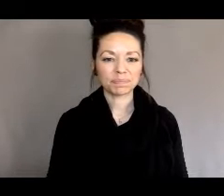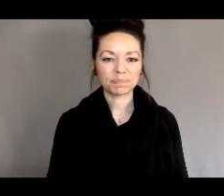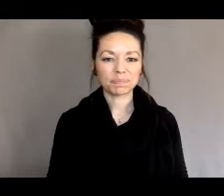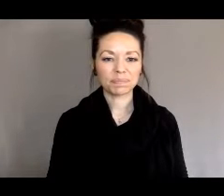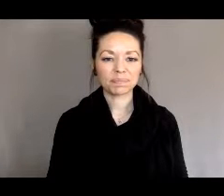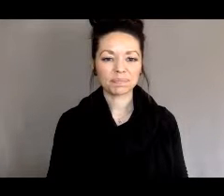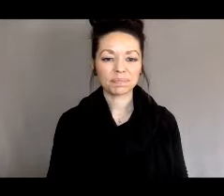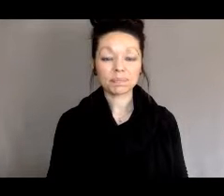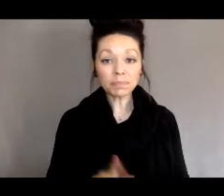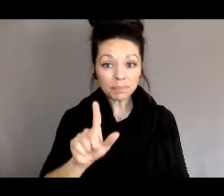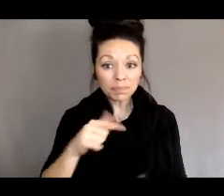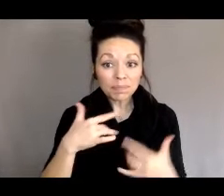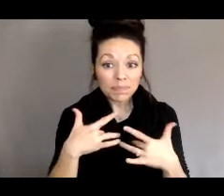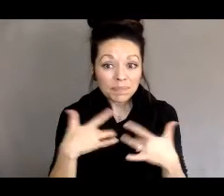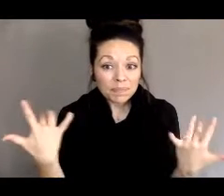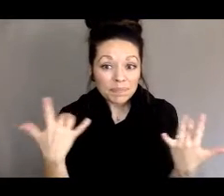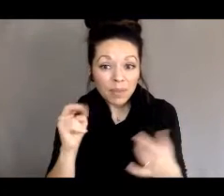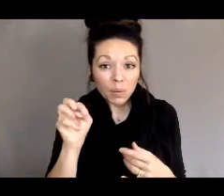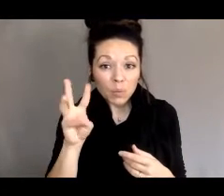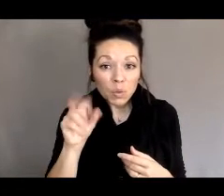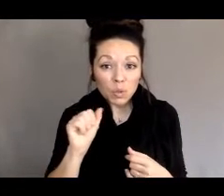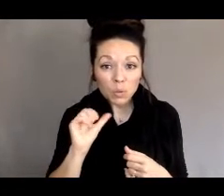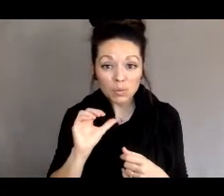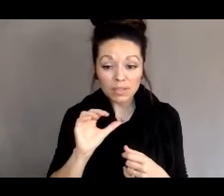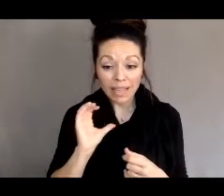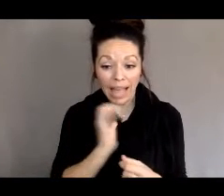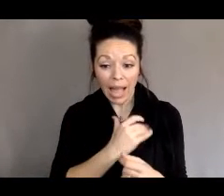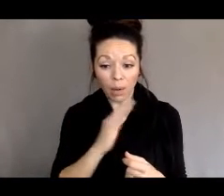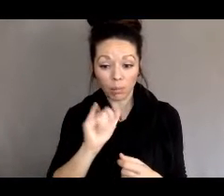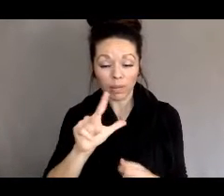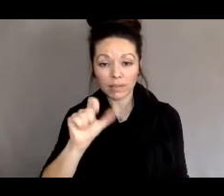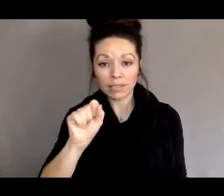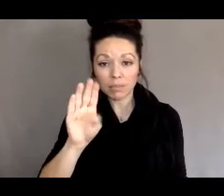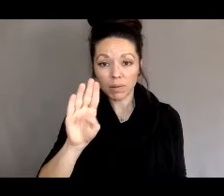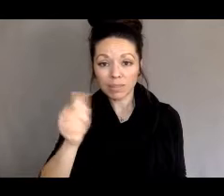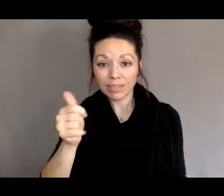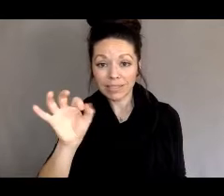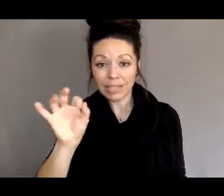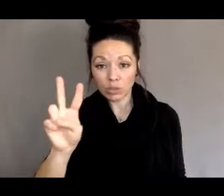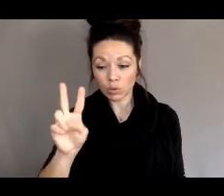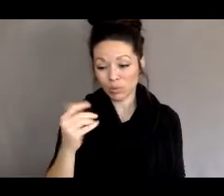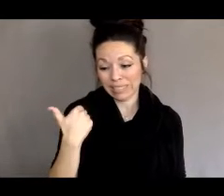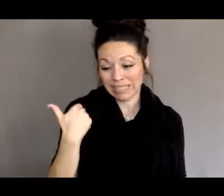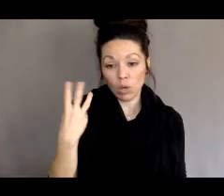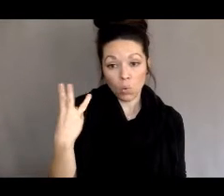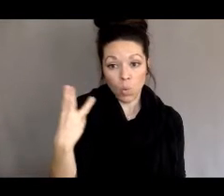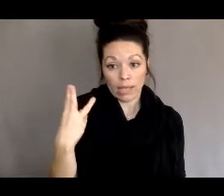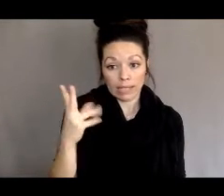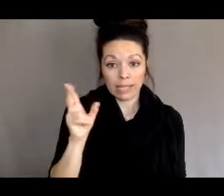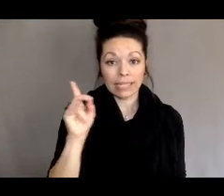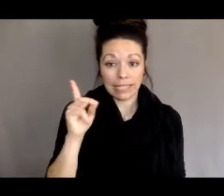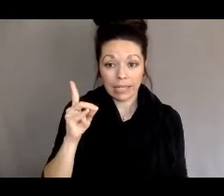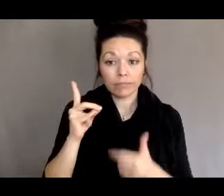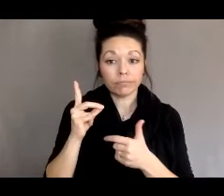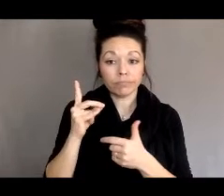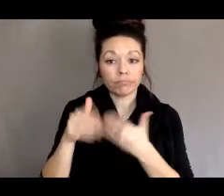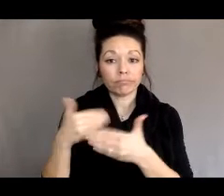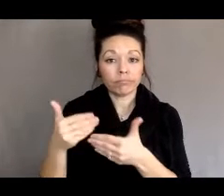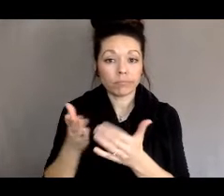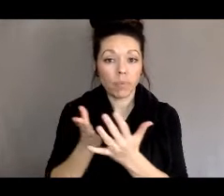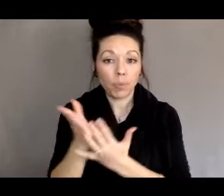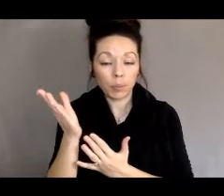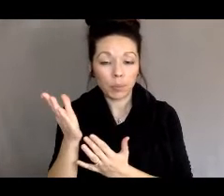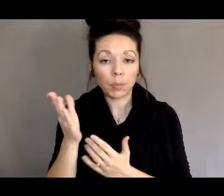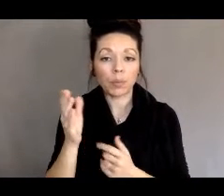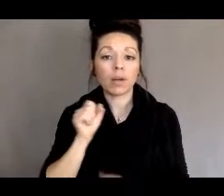So exciting news about our bill, Senate Bill 1092. It was heard this past Wednesday in the Senate Health